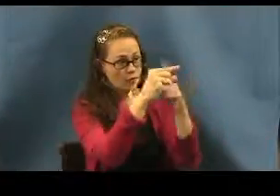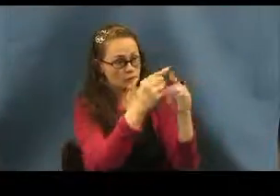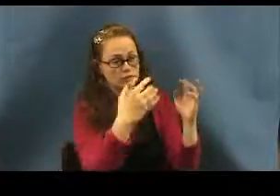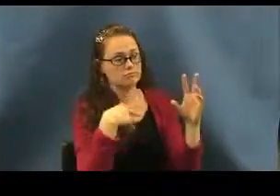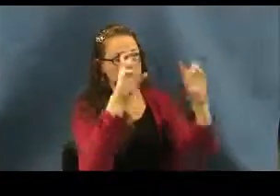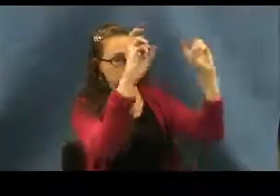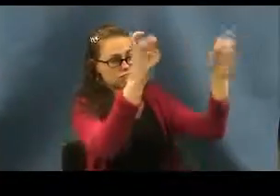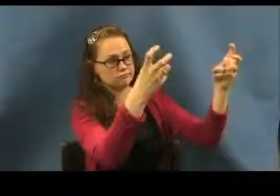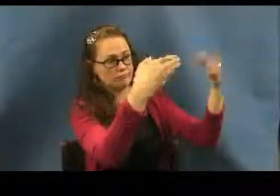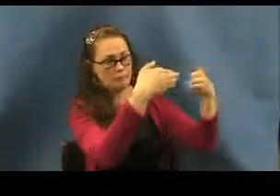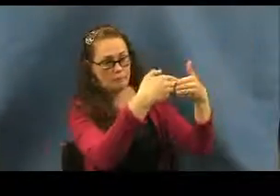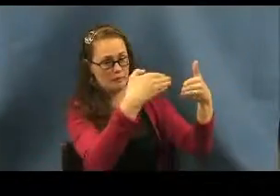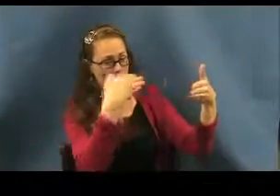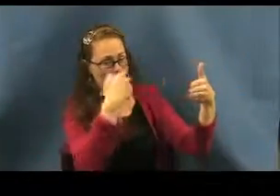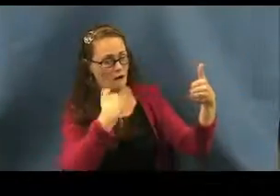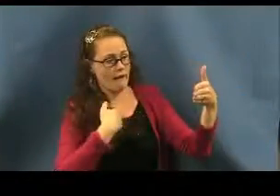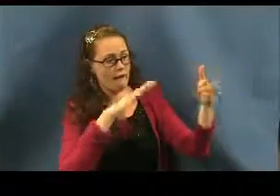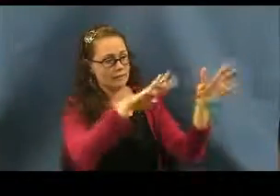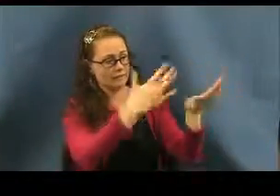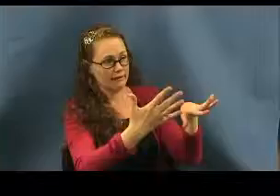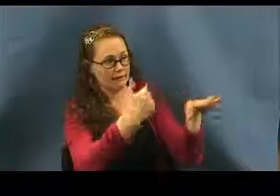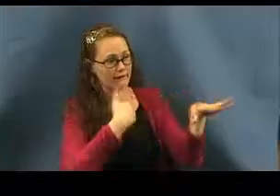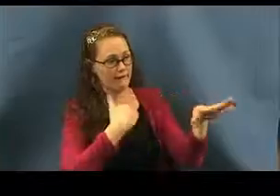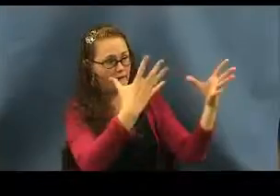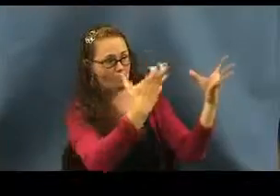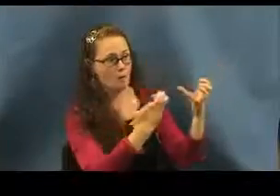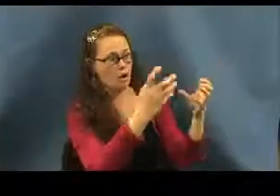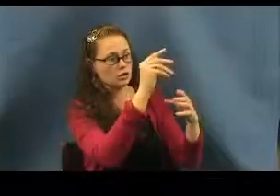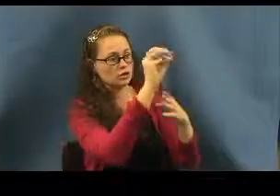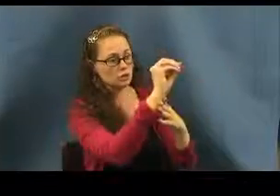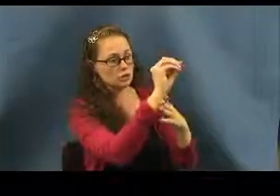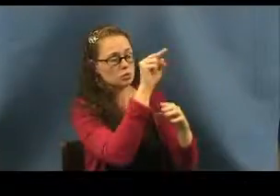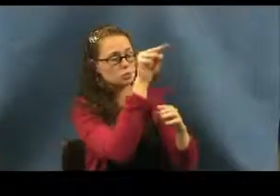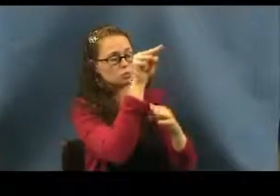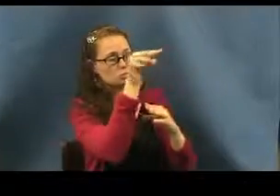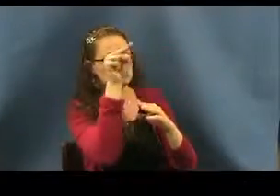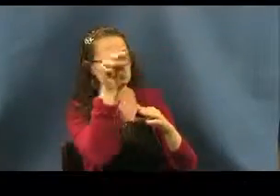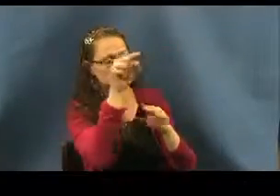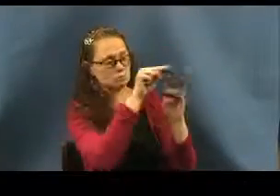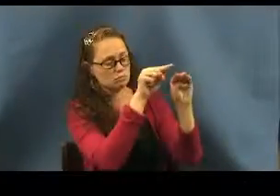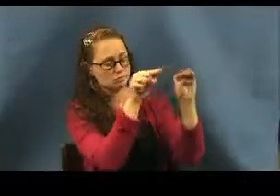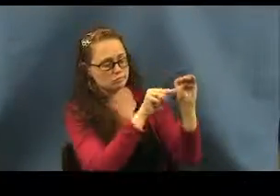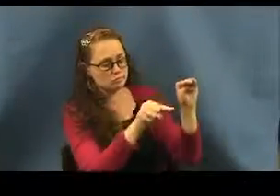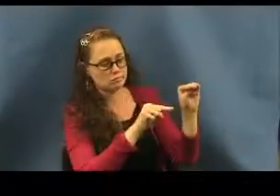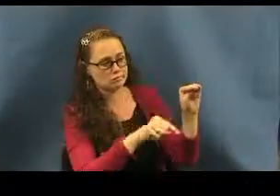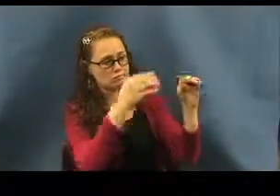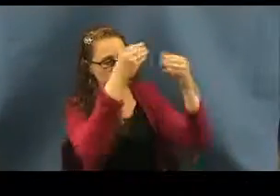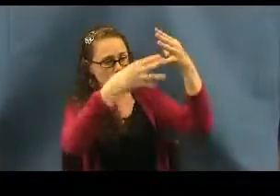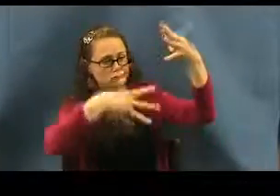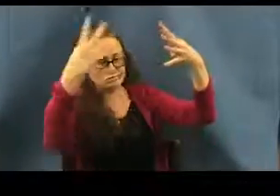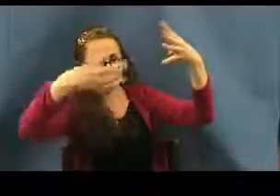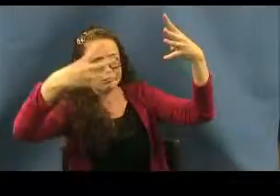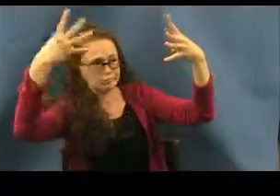So anyone walking by can pick up a piece of chalk, reflect on their lives, and share their personal aspirations in public space.